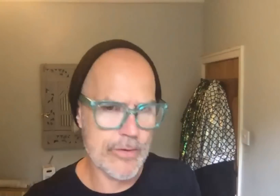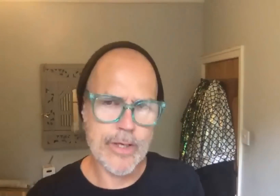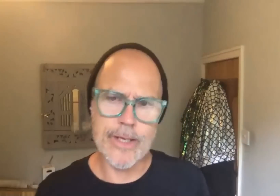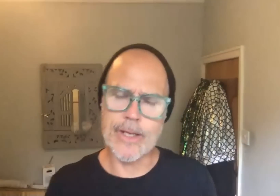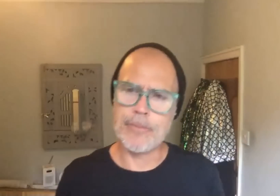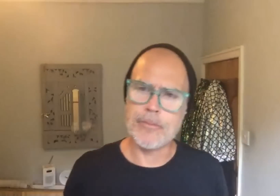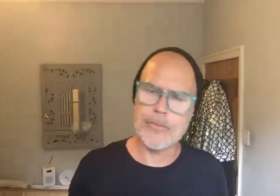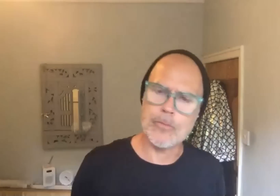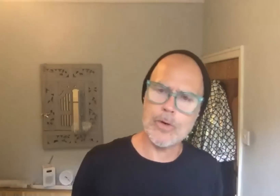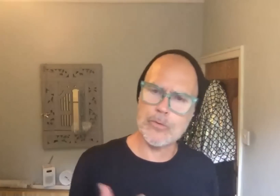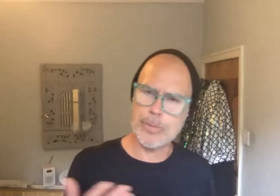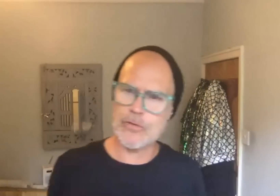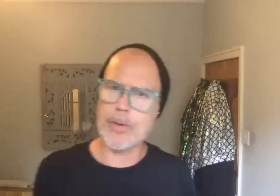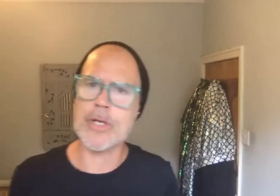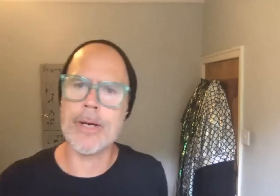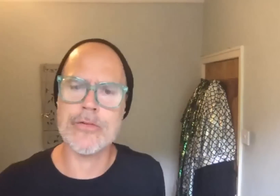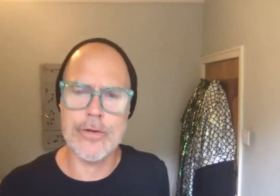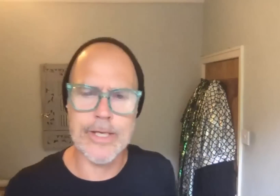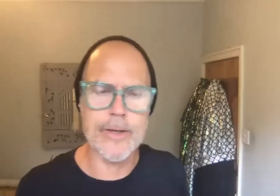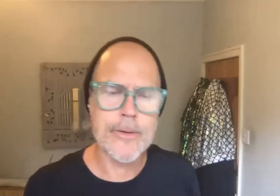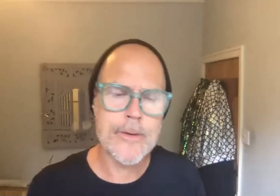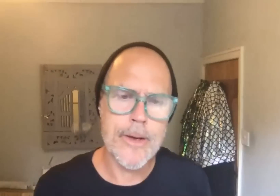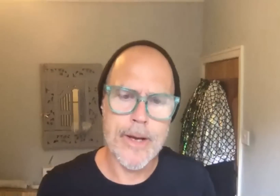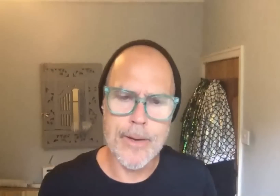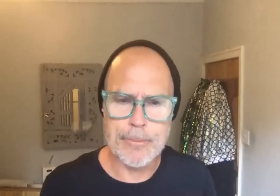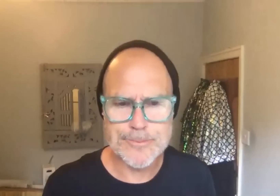as was being spoken about earlier